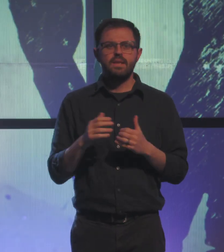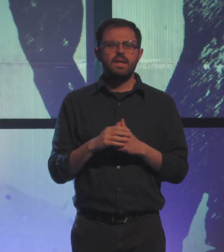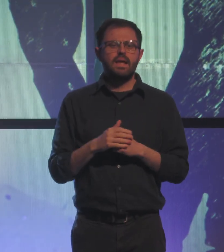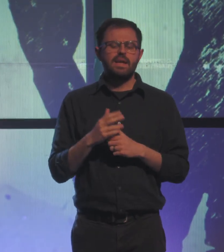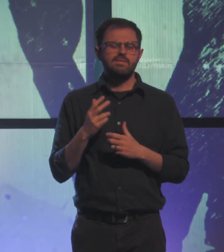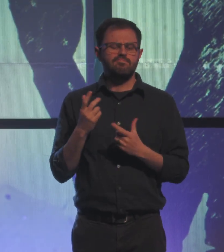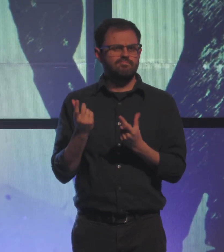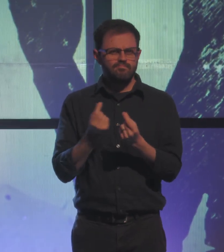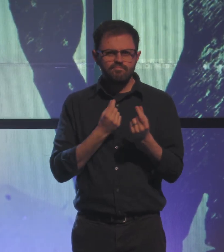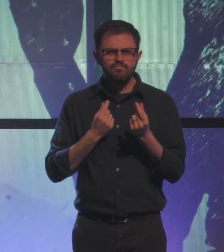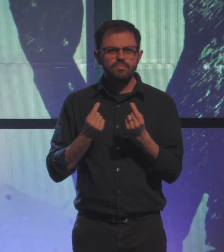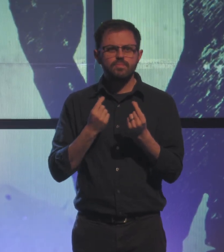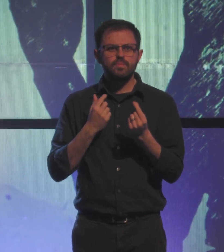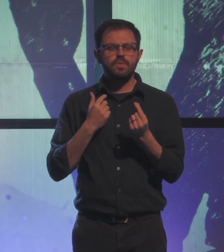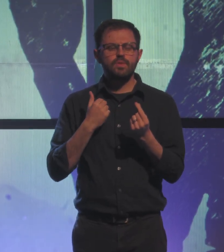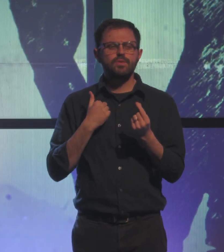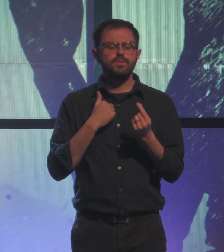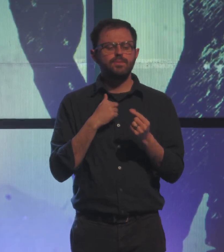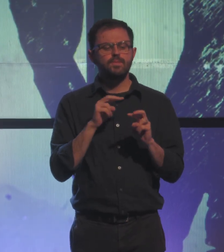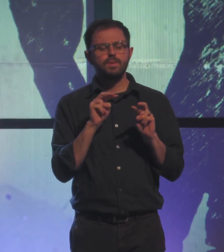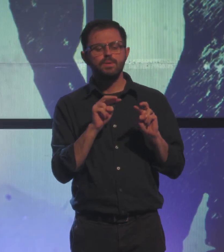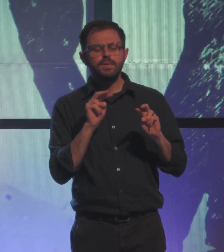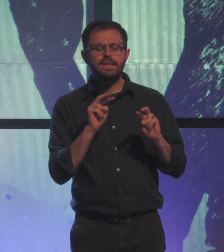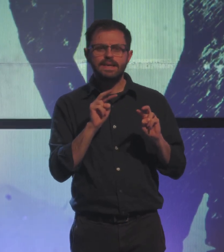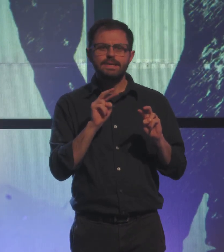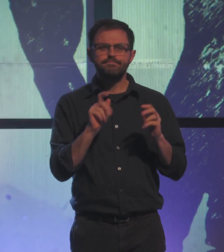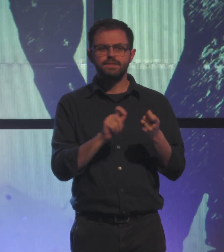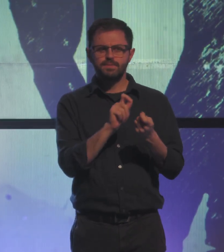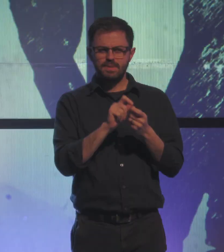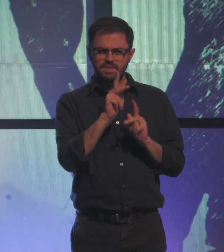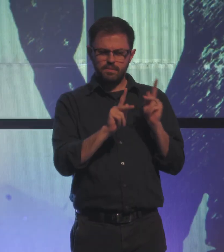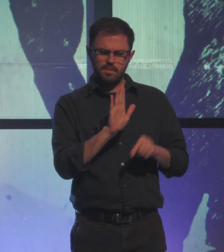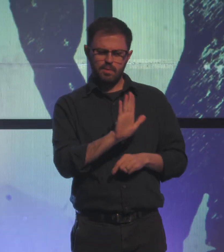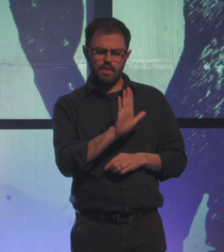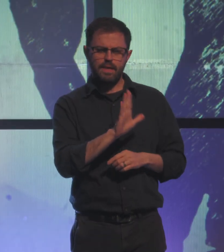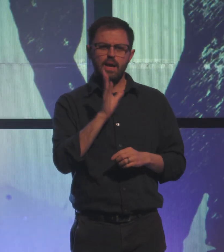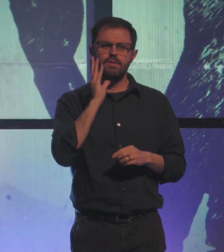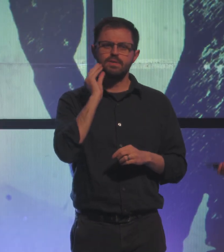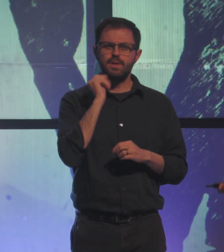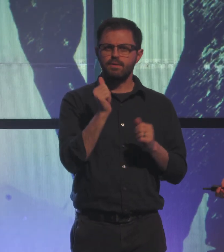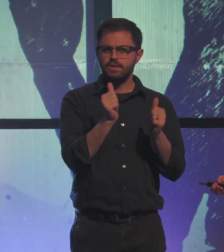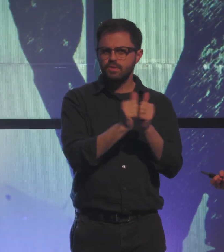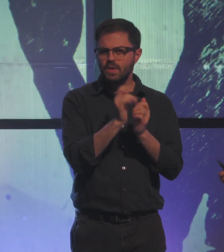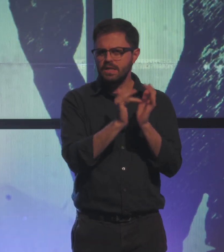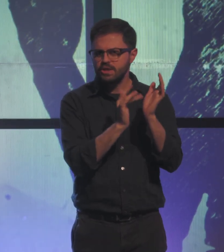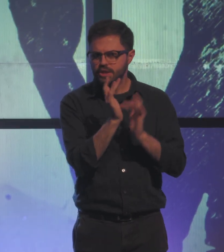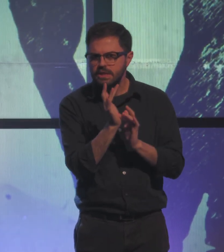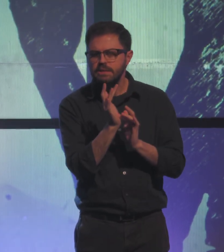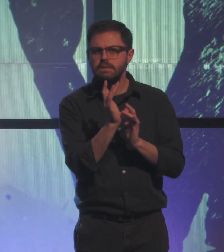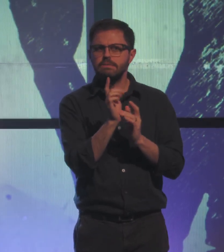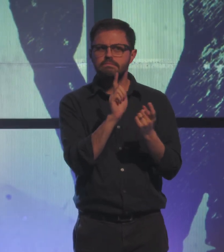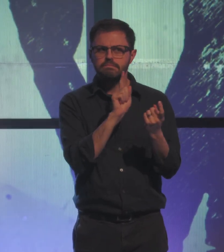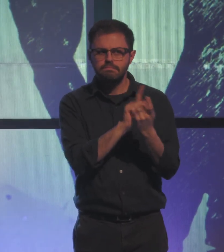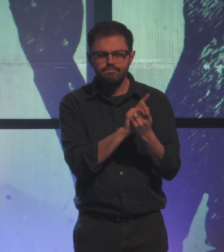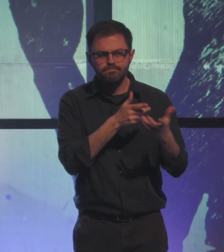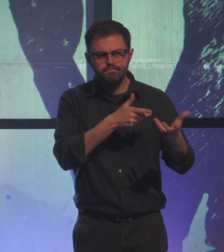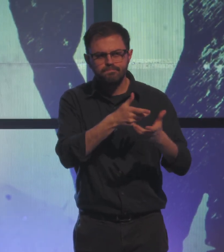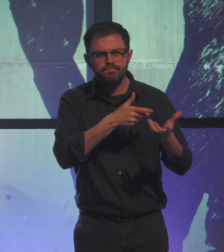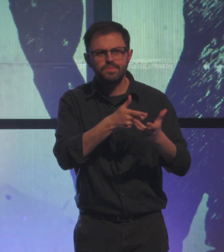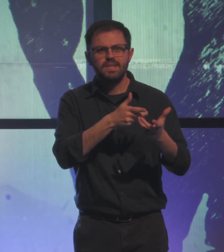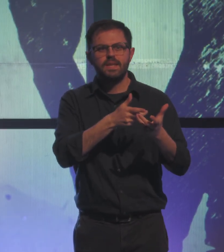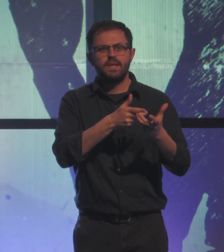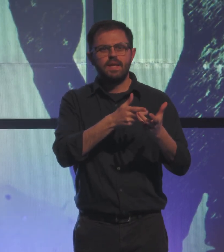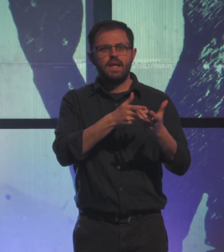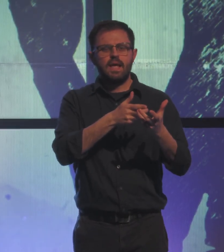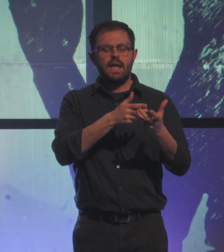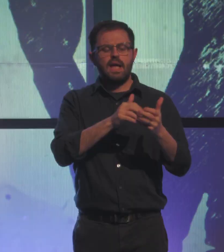to look at people's encounters with Jesus and how their encounters with Jesus help kind of create